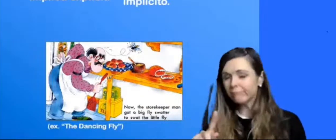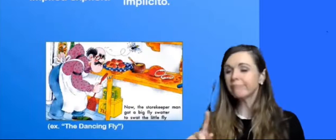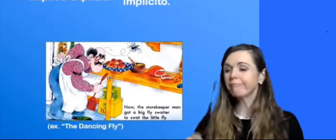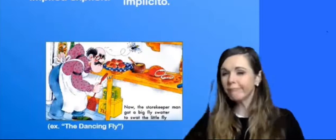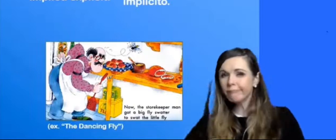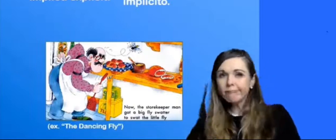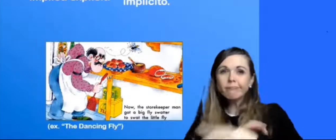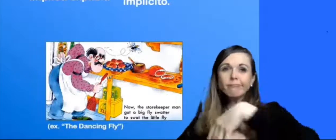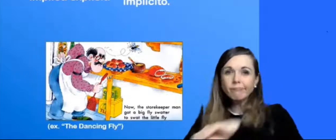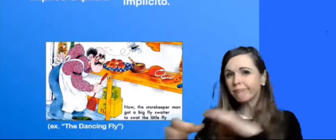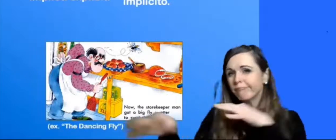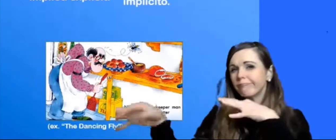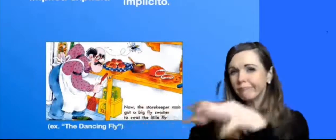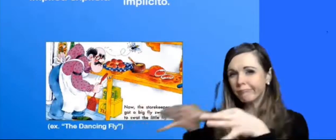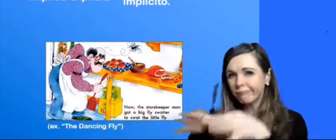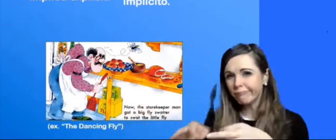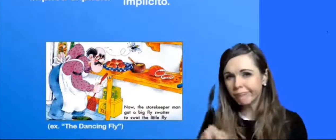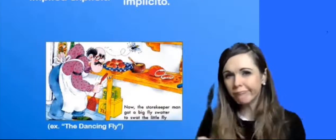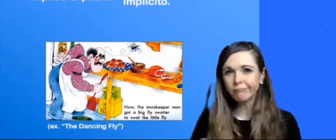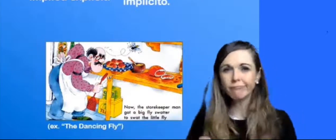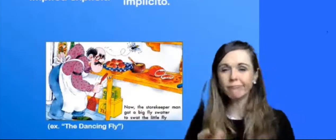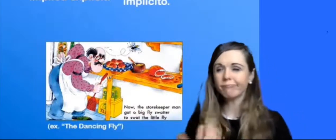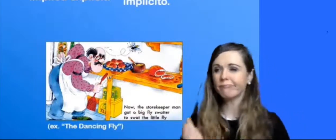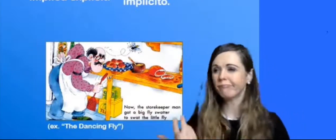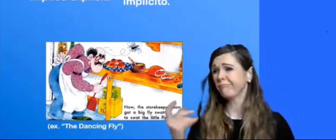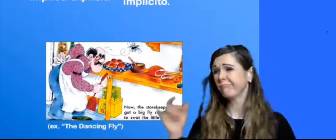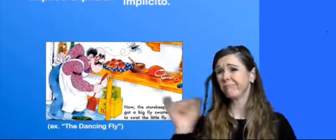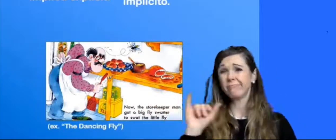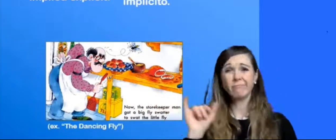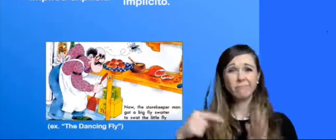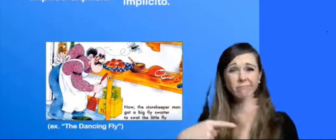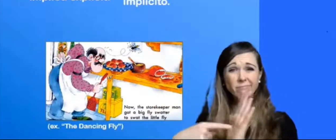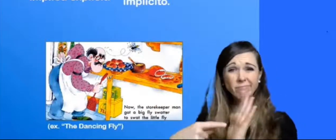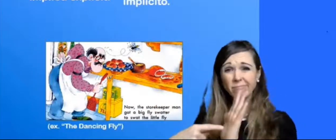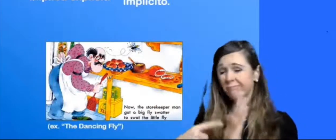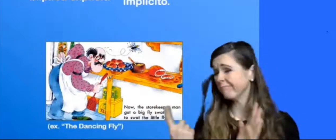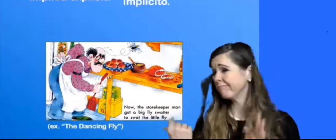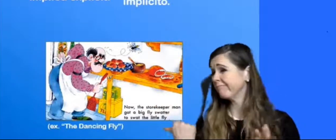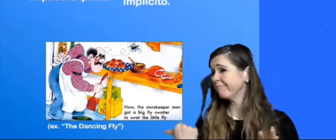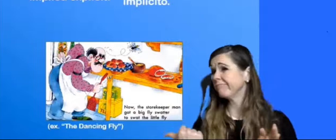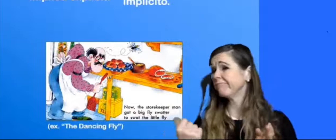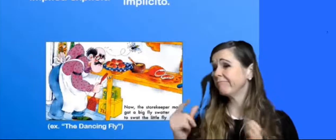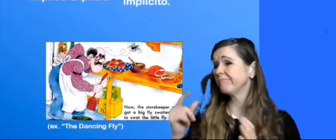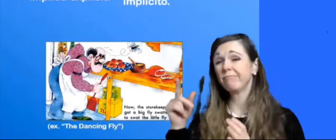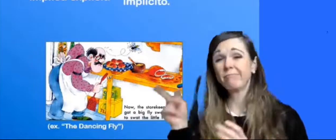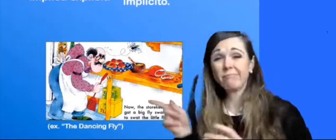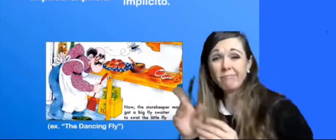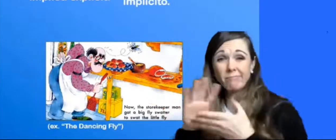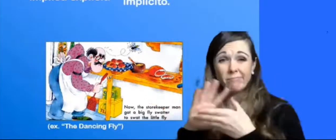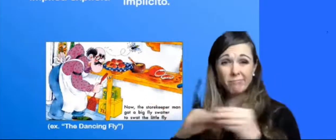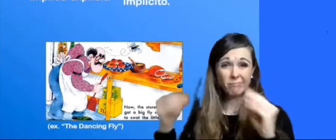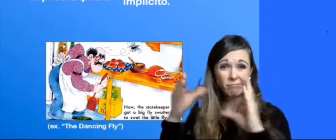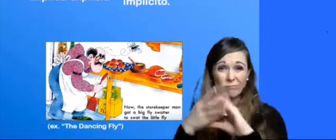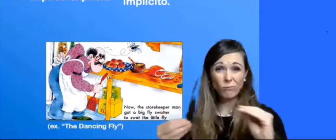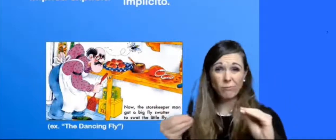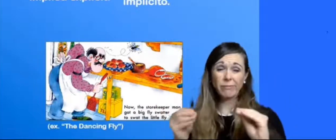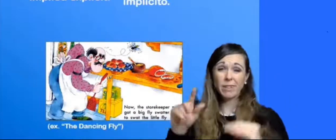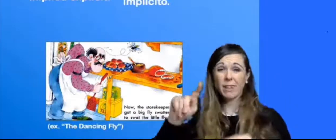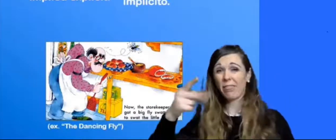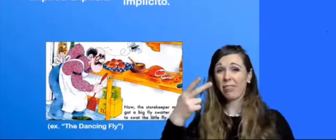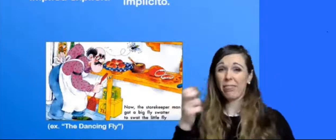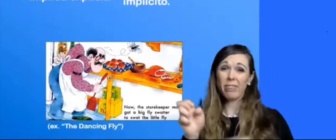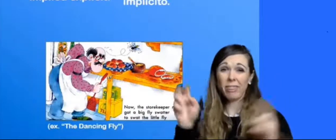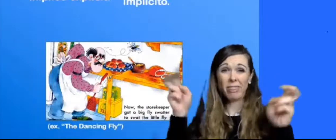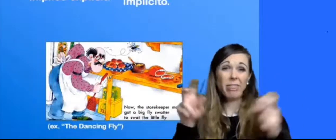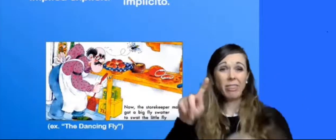but whatever the text is saying, we need to do the work to figure out what is implied and how we can make